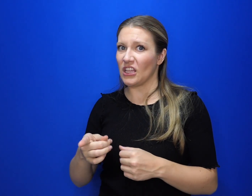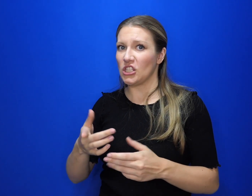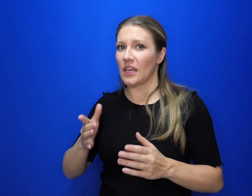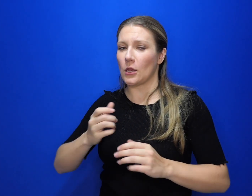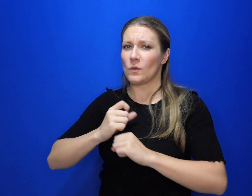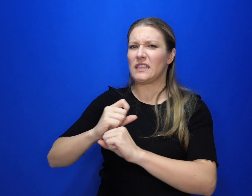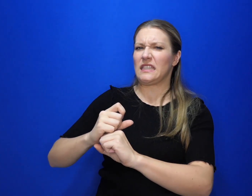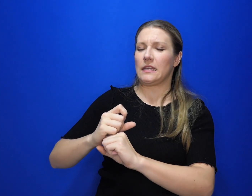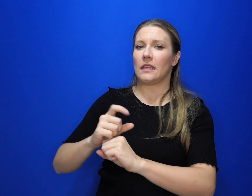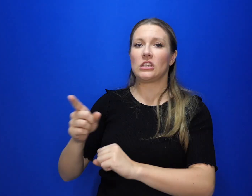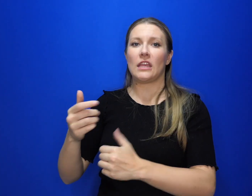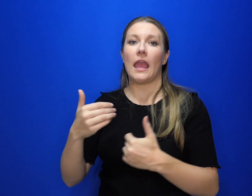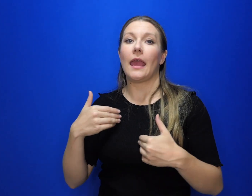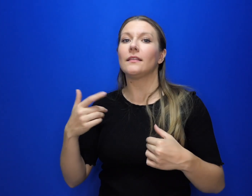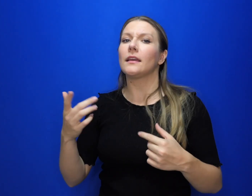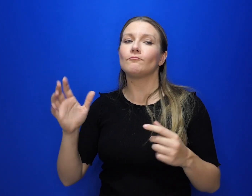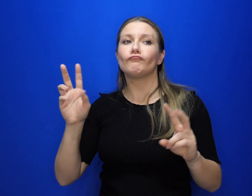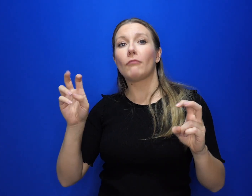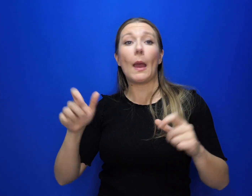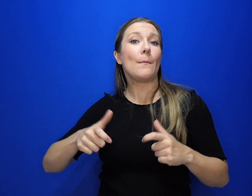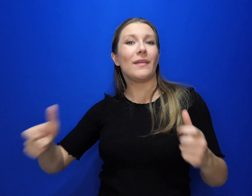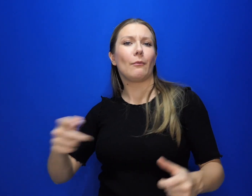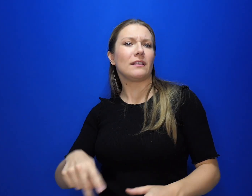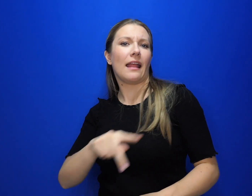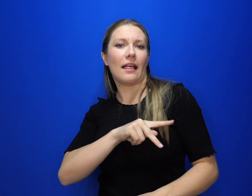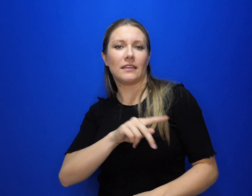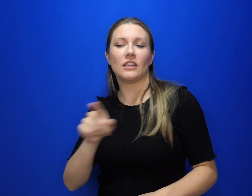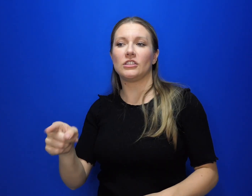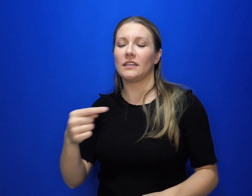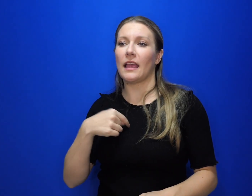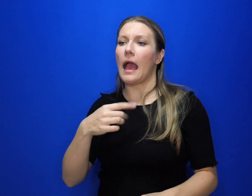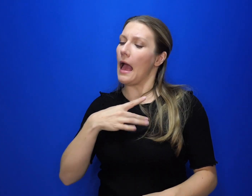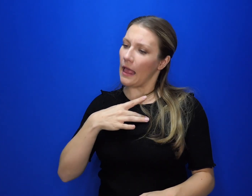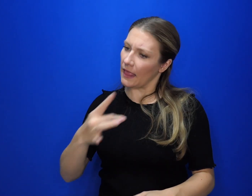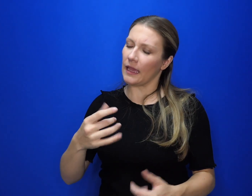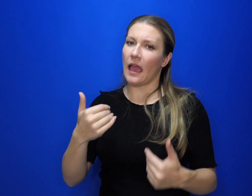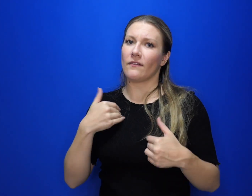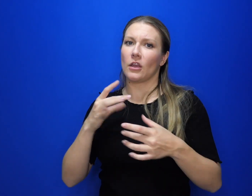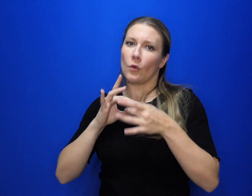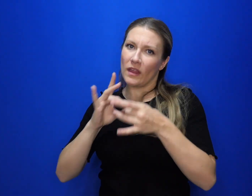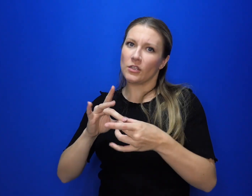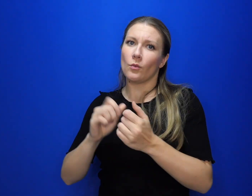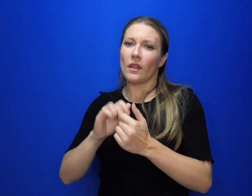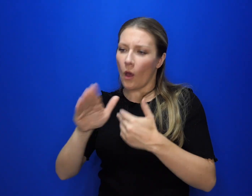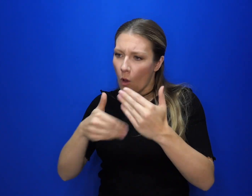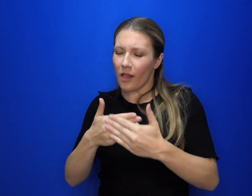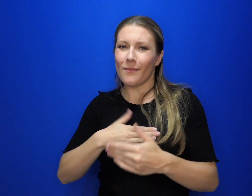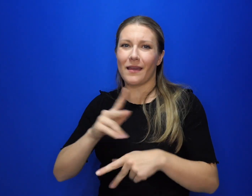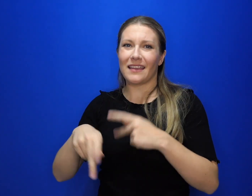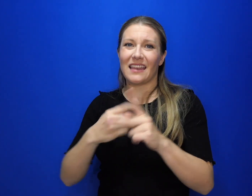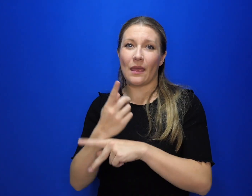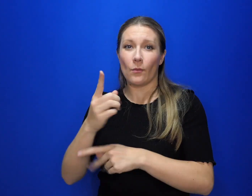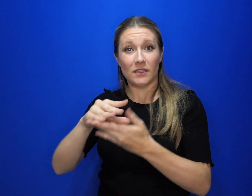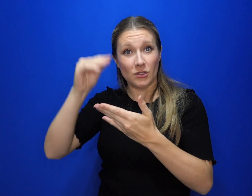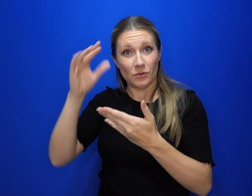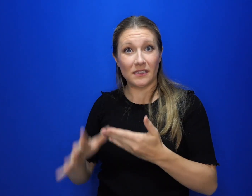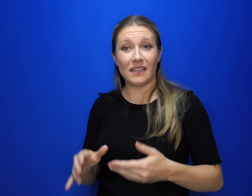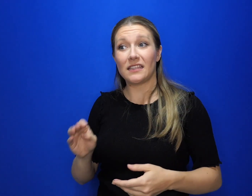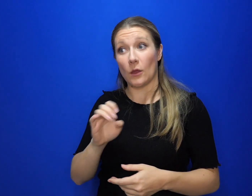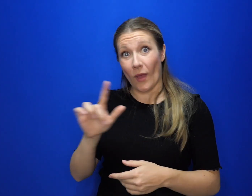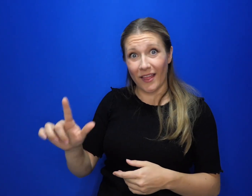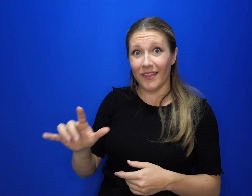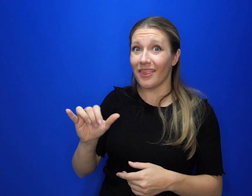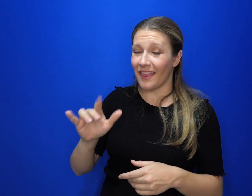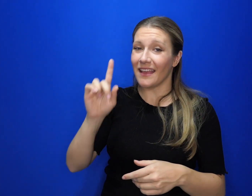pushed back, and she had like a big personality. And she goes, I like having a relationship with all my type 1 students. And I said, well,